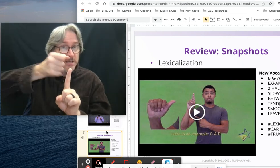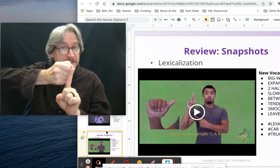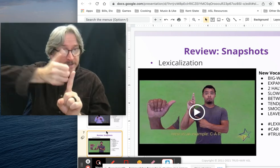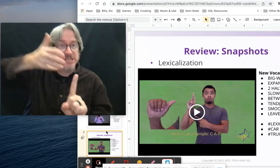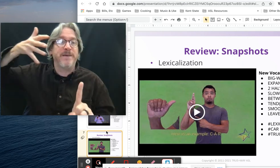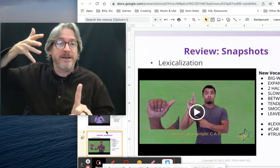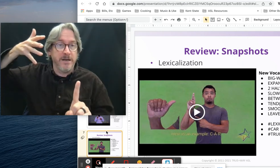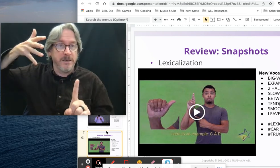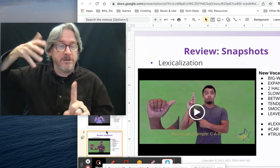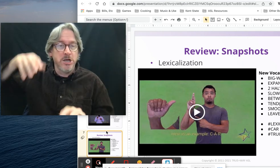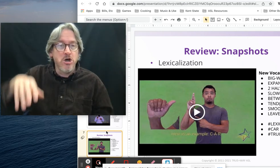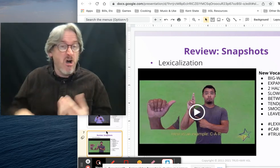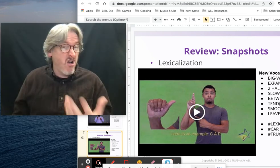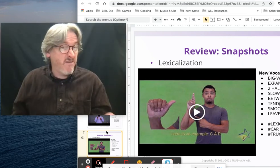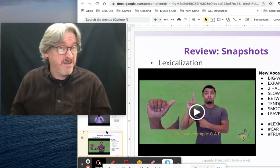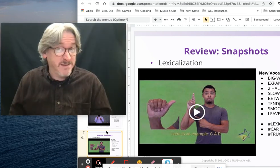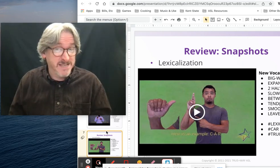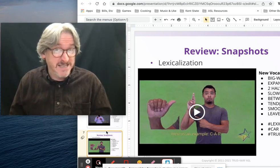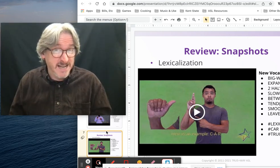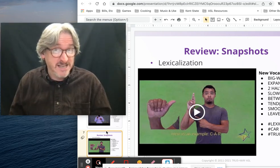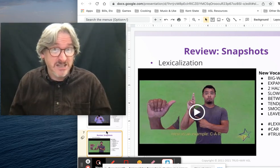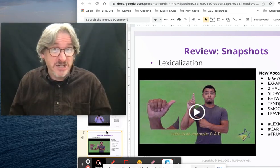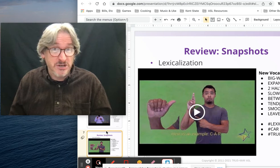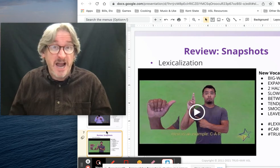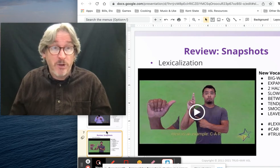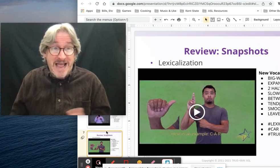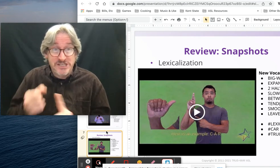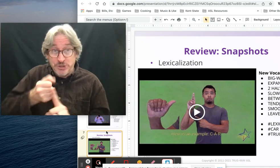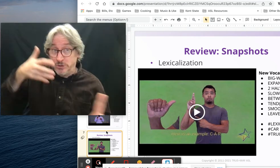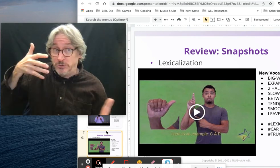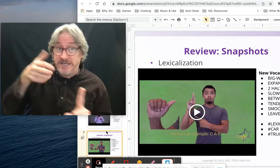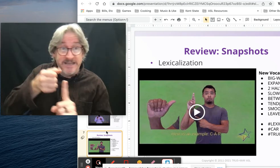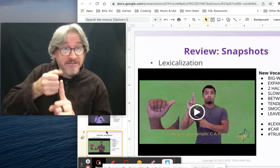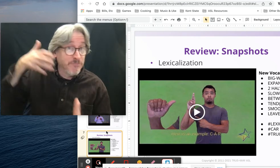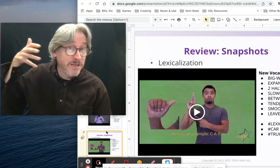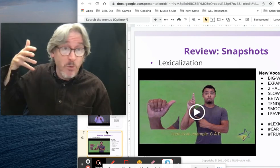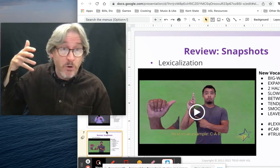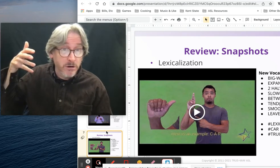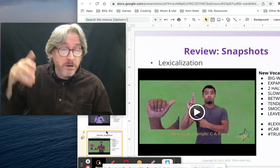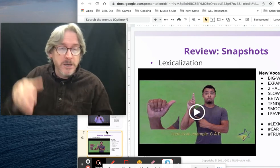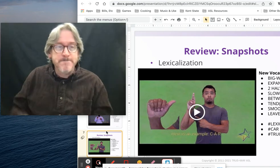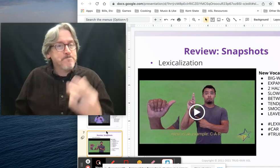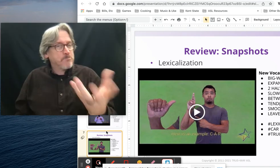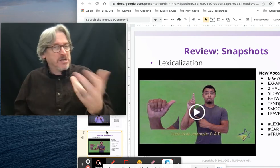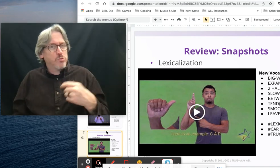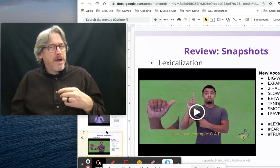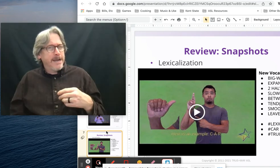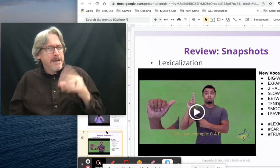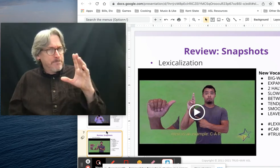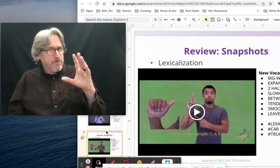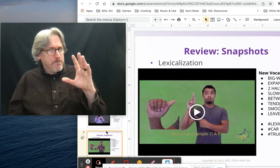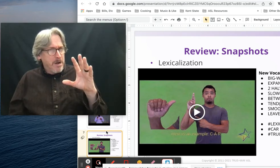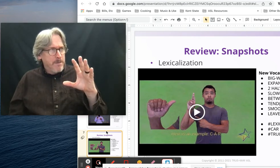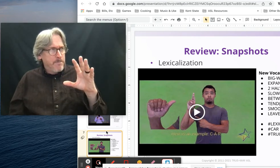point. Let me expand on it. Oftentimes as an ASL teacher, I will ask you to give me more. That's